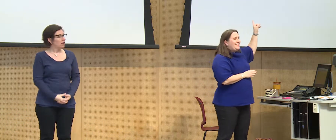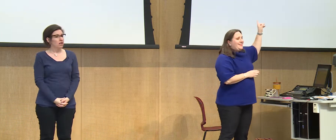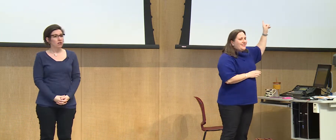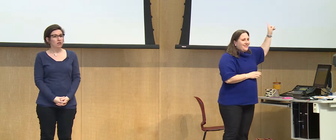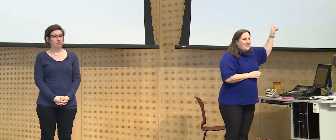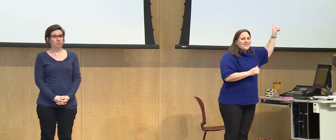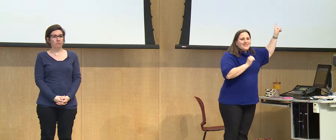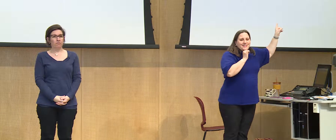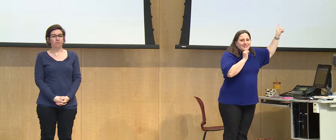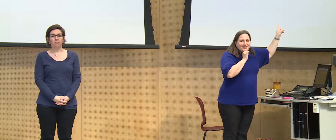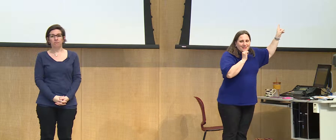This